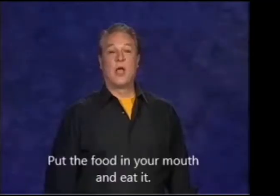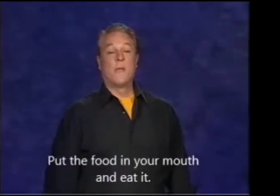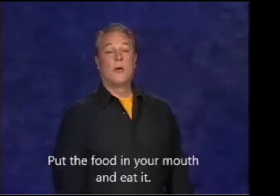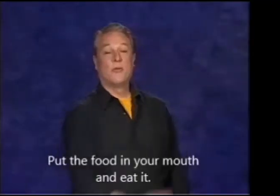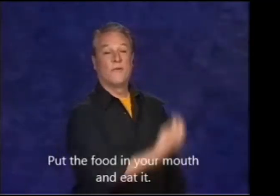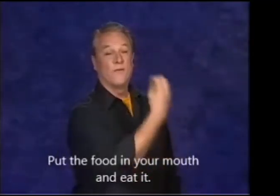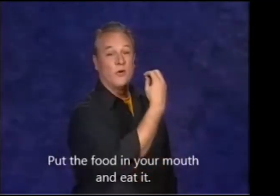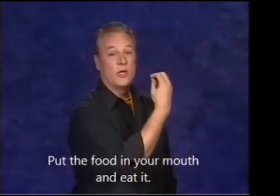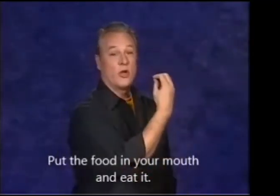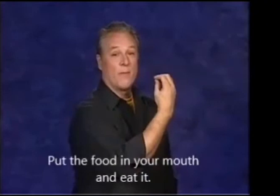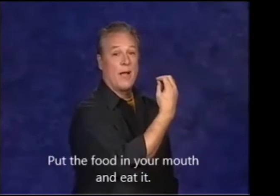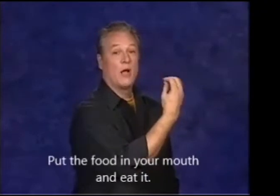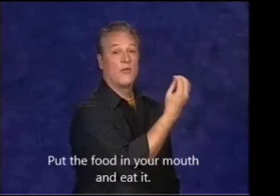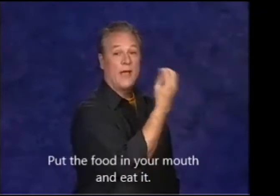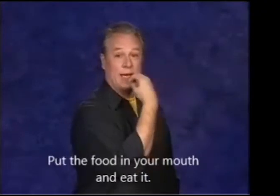Put food in your mouth and eat it.